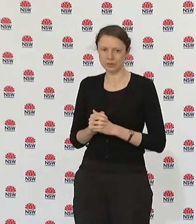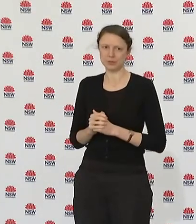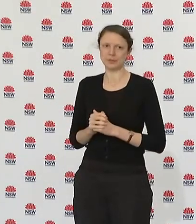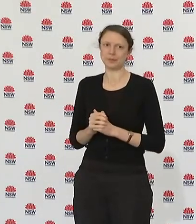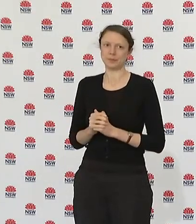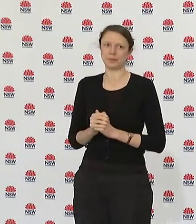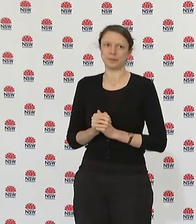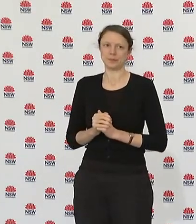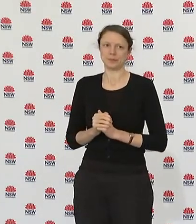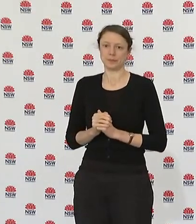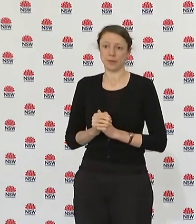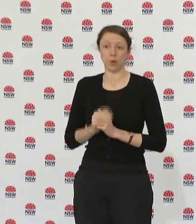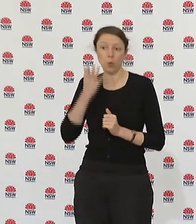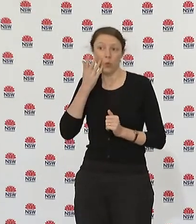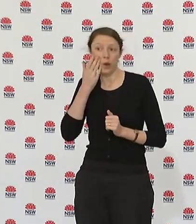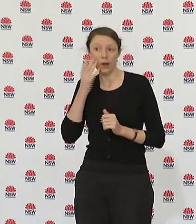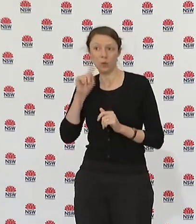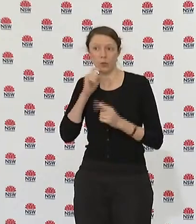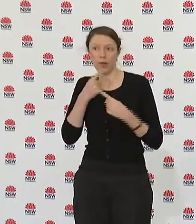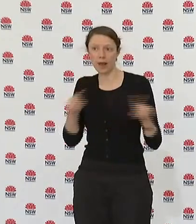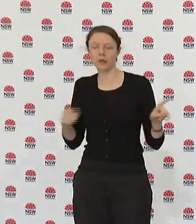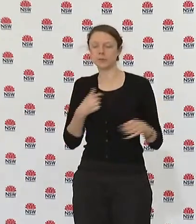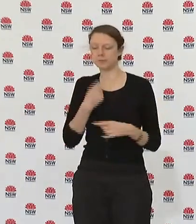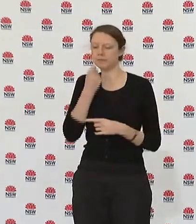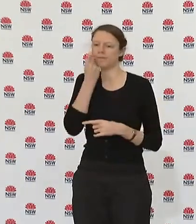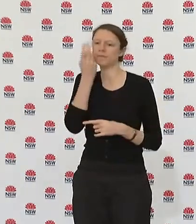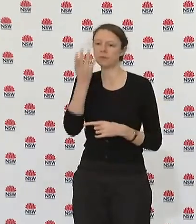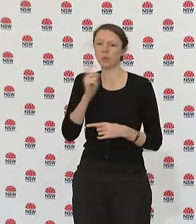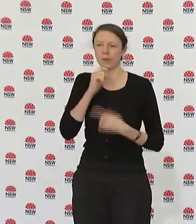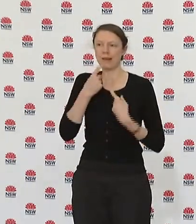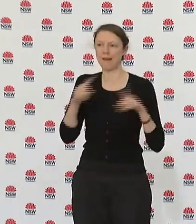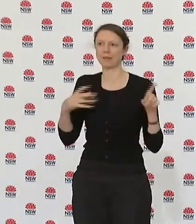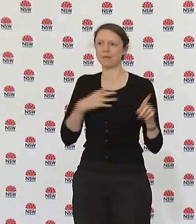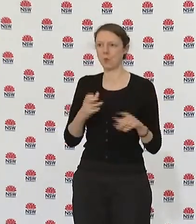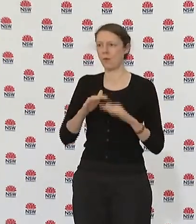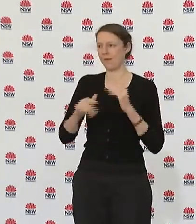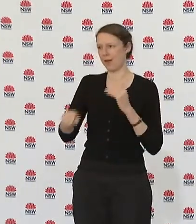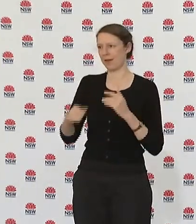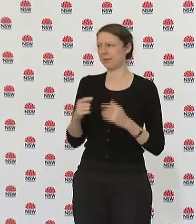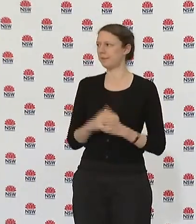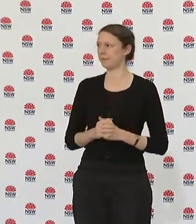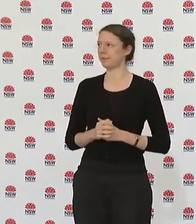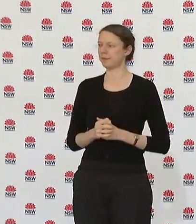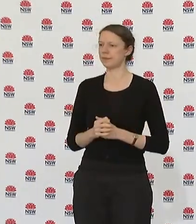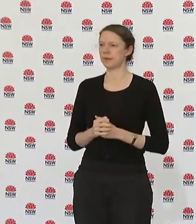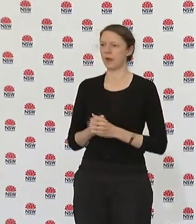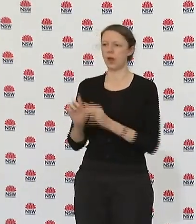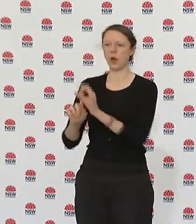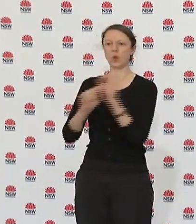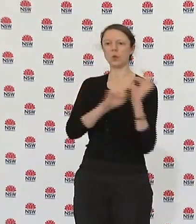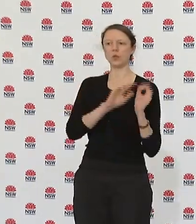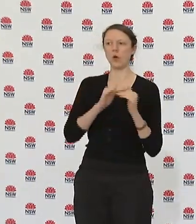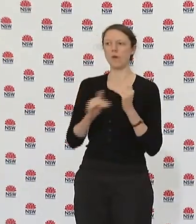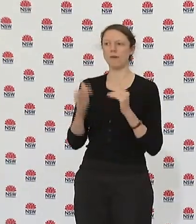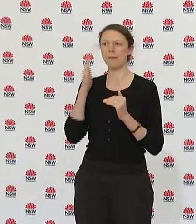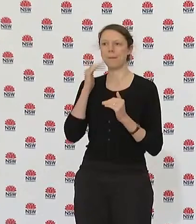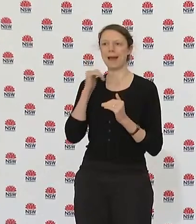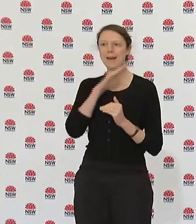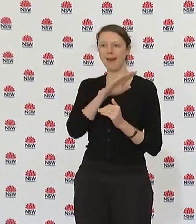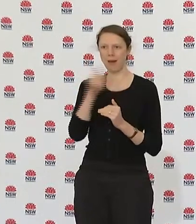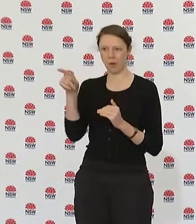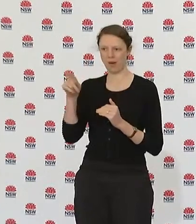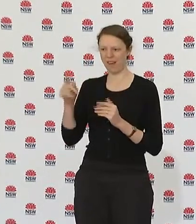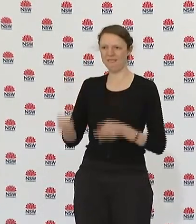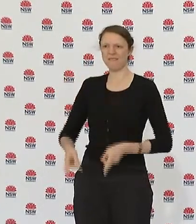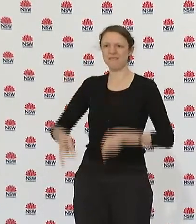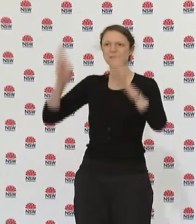the coming days. Minister Hazard. Blacktown, sorry, Dr. McAnulty, just wait. Just Blacktown, the situation there, do we understand how it's spread through that apartment